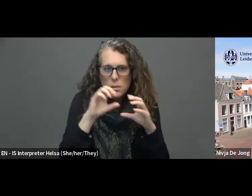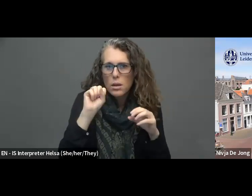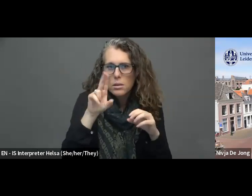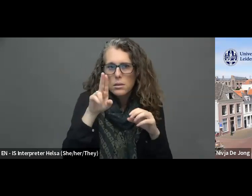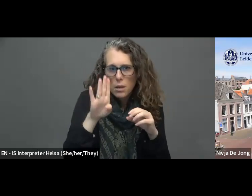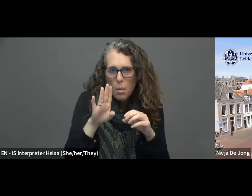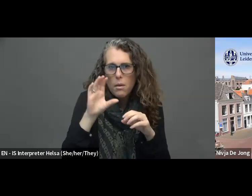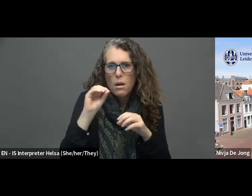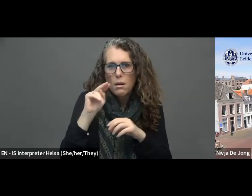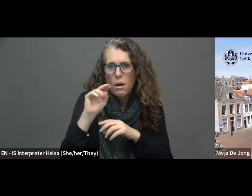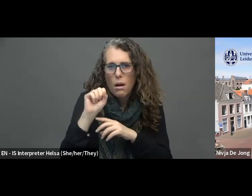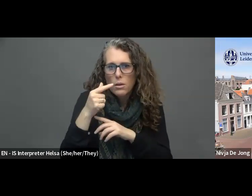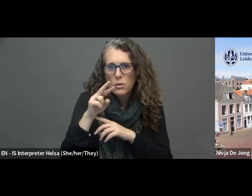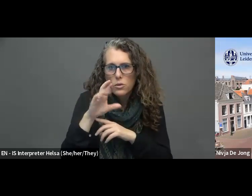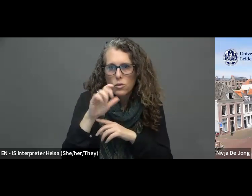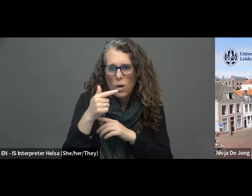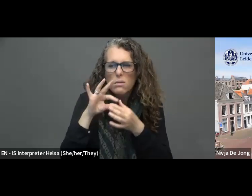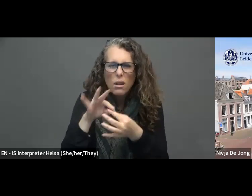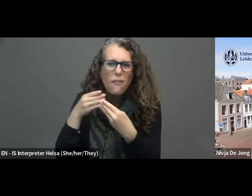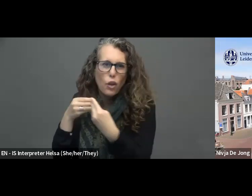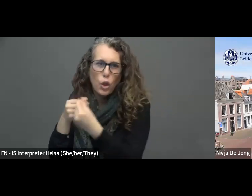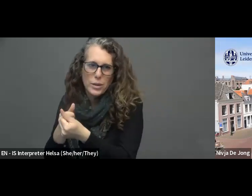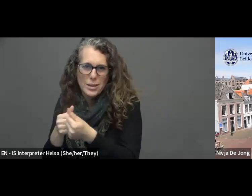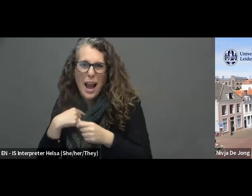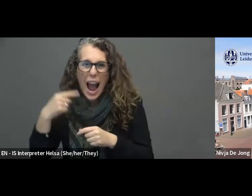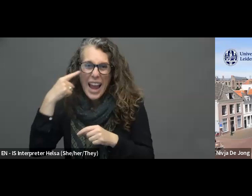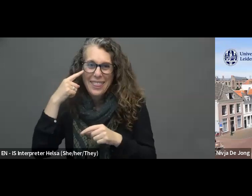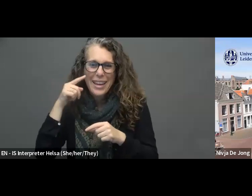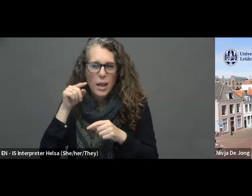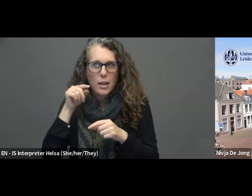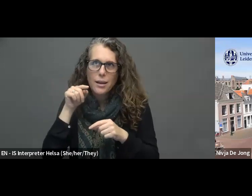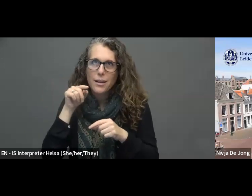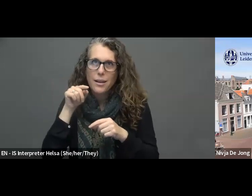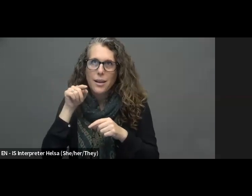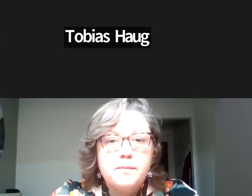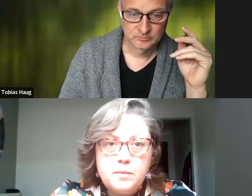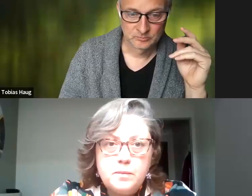fluency. And perhaps that also relates to my answer to your previous question.